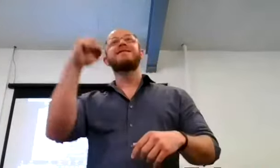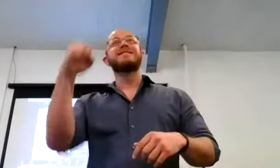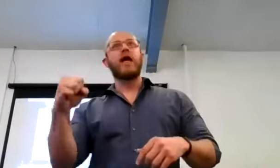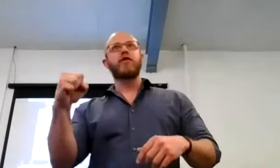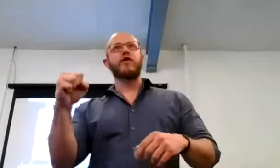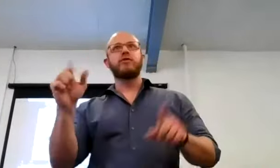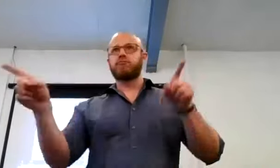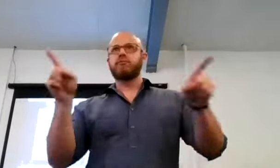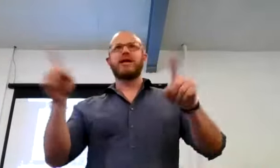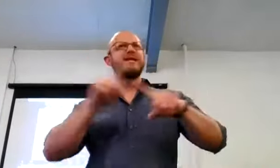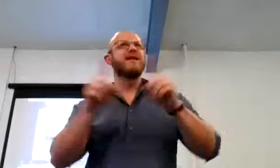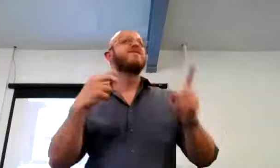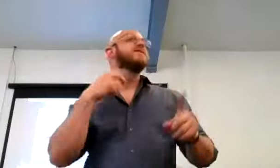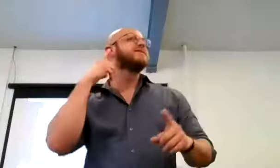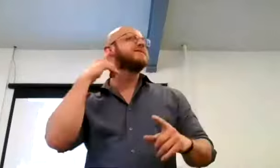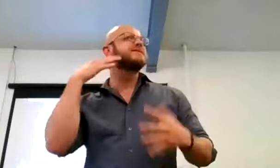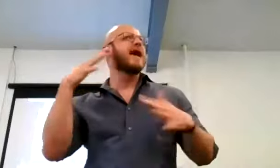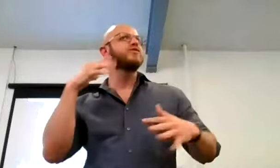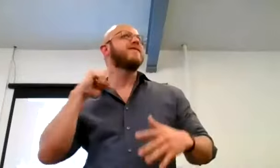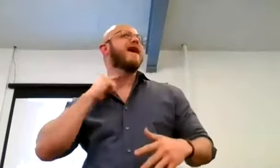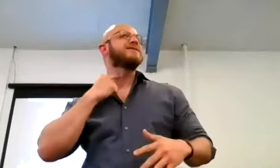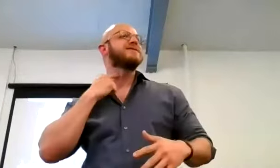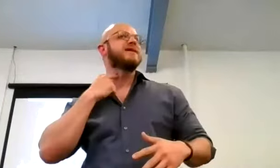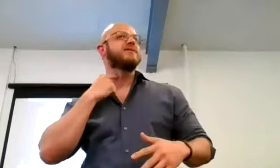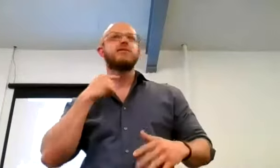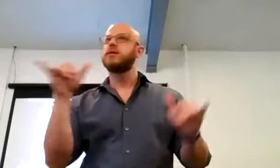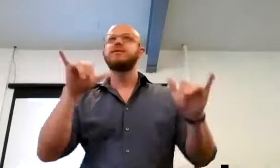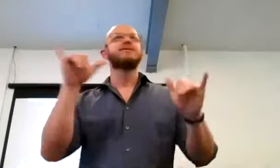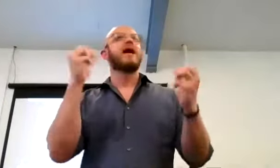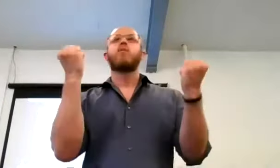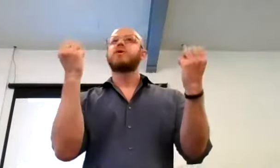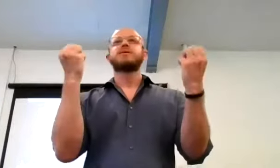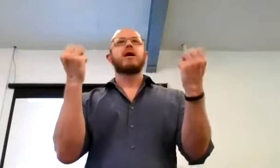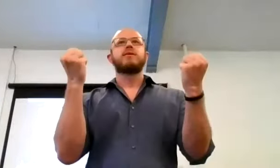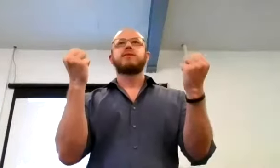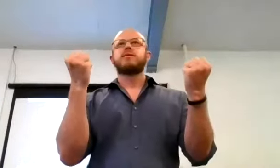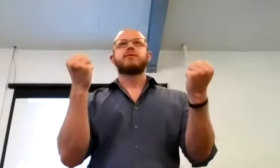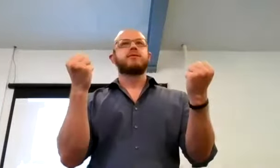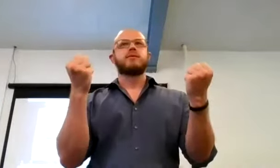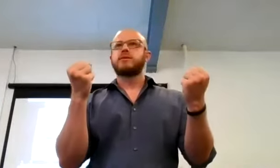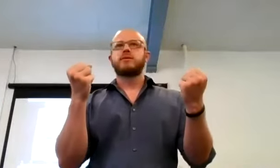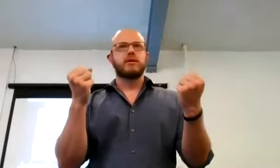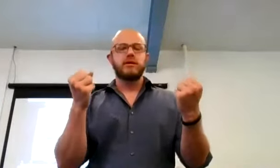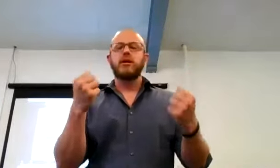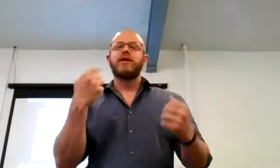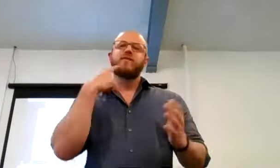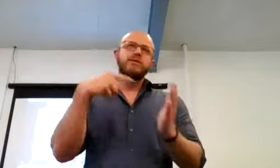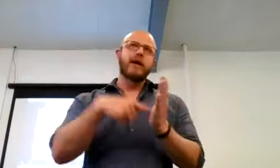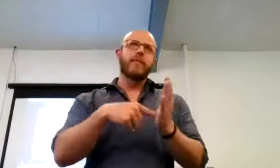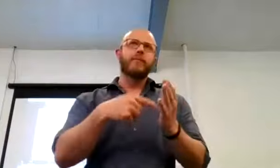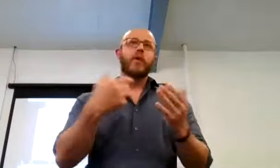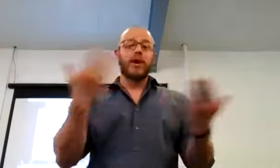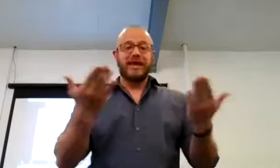California, and we have Southern California. It's, there's like the sound accent, and it's the same with the signs. So for